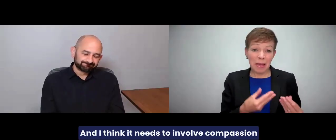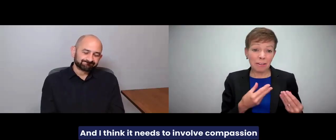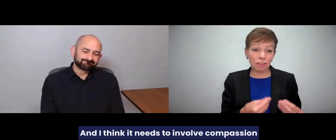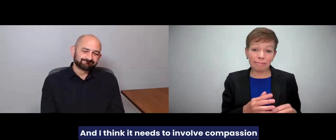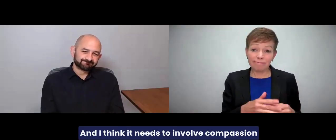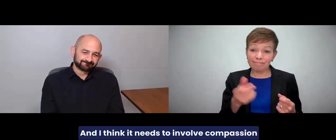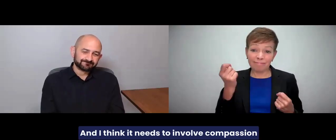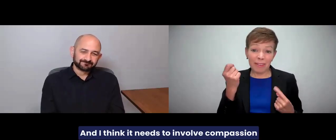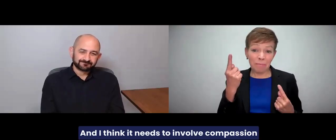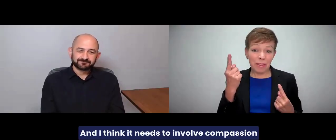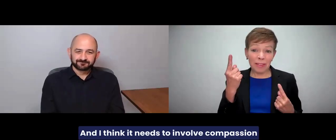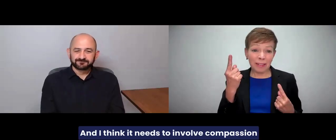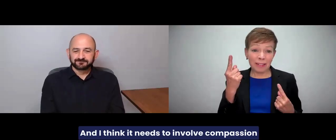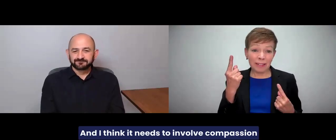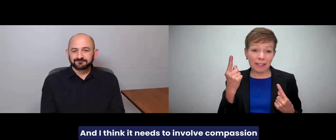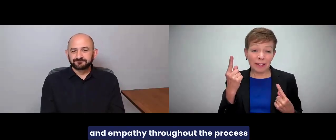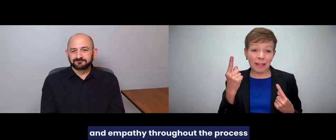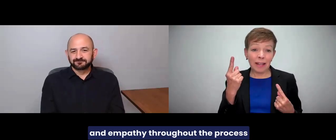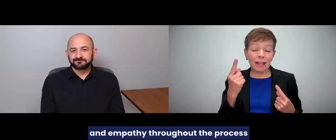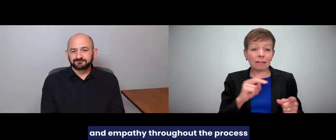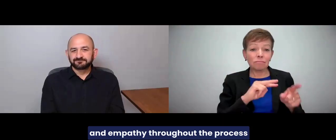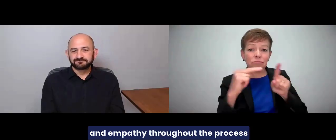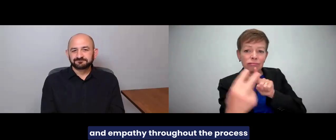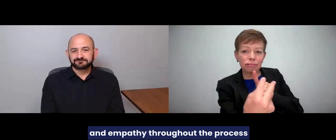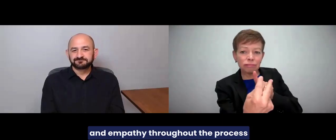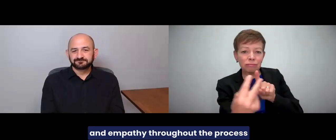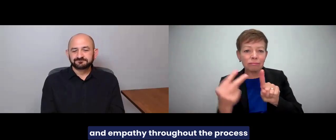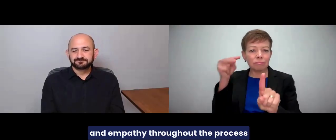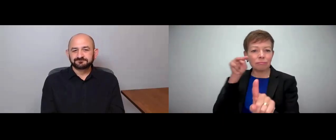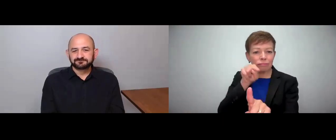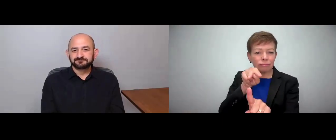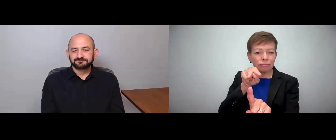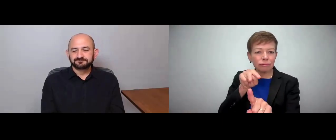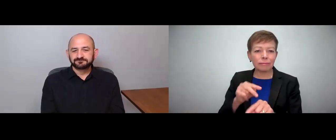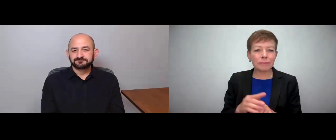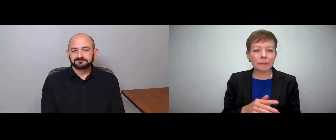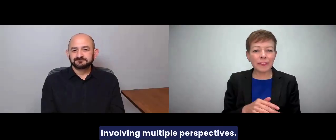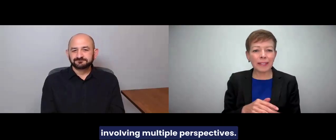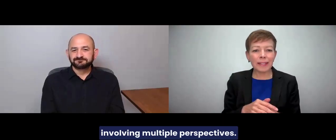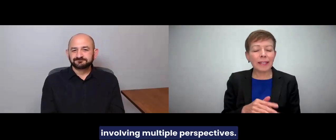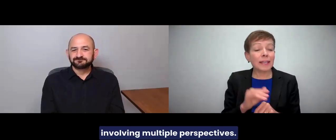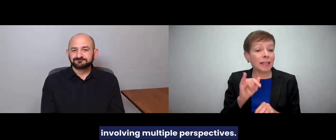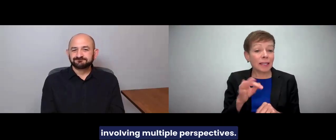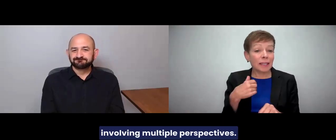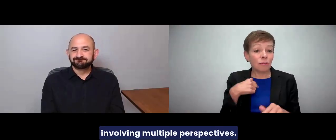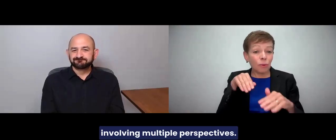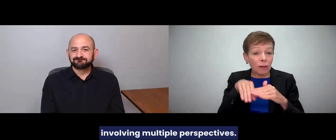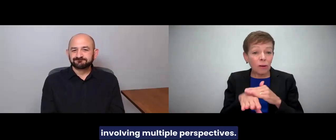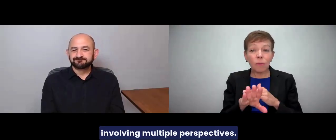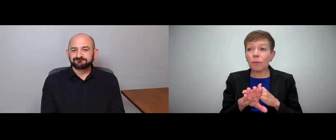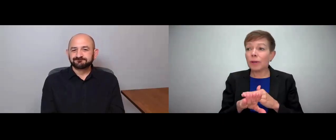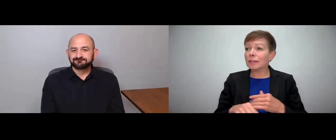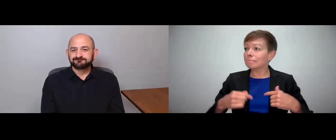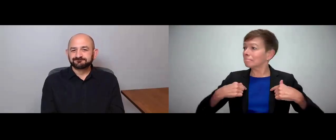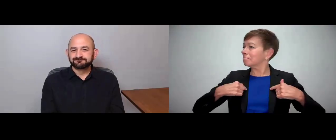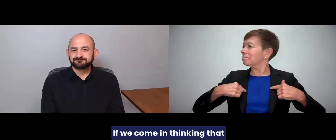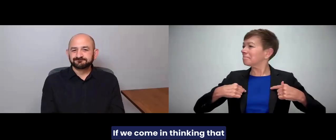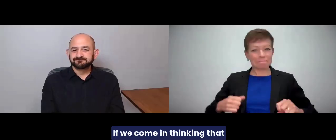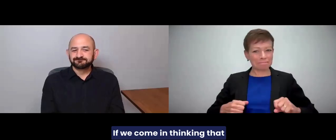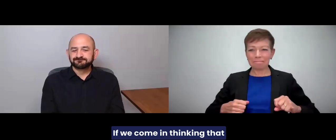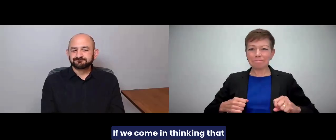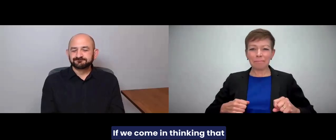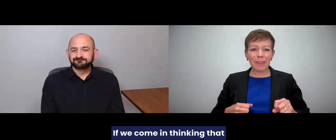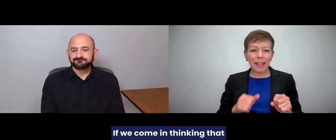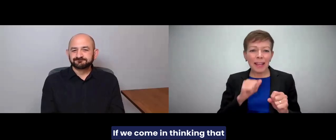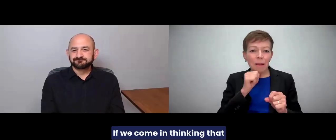And I think it needs to involve compassion and empathy throughout the process, involving multiple perspectives.